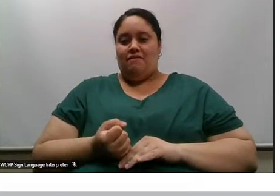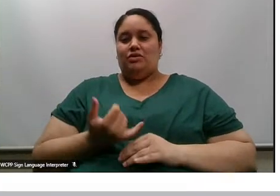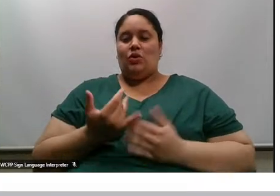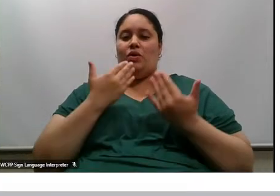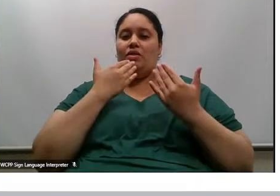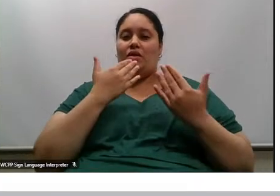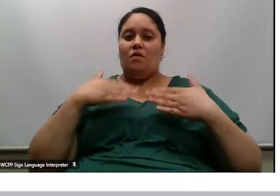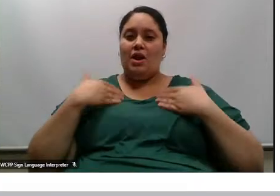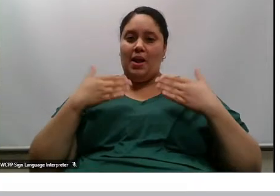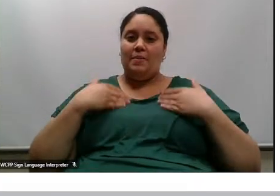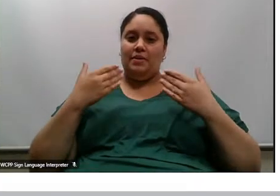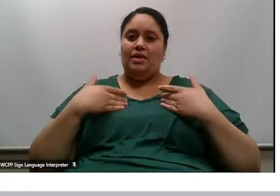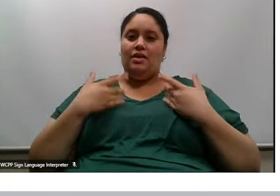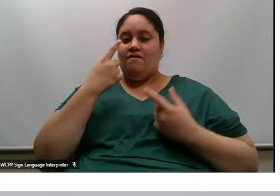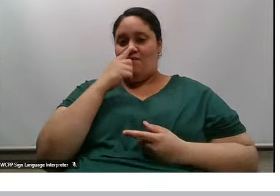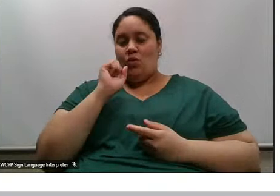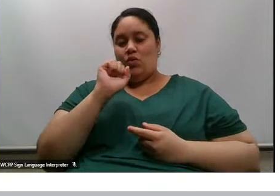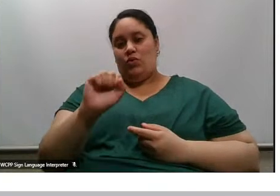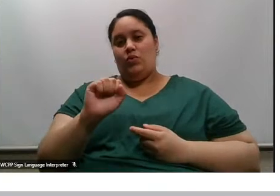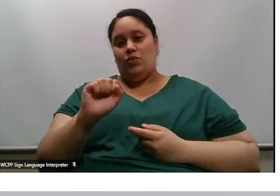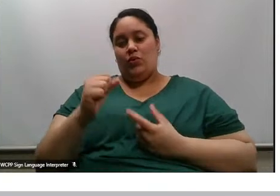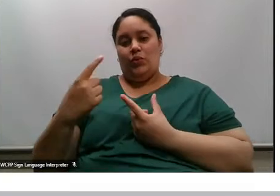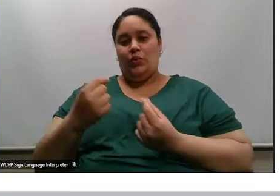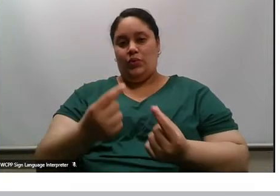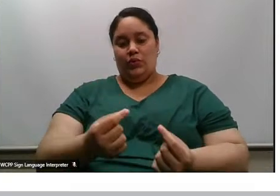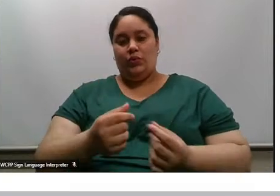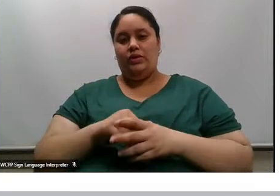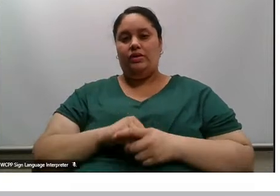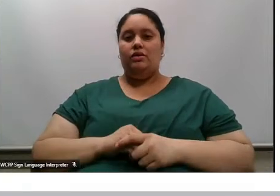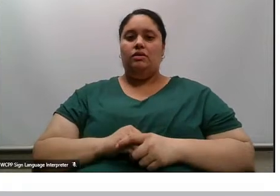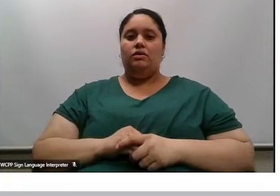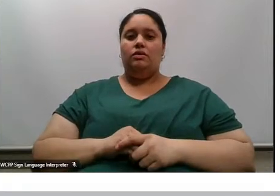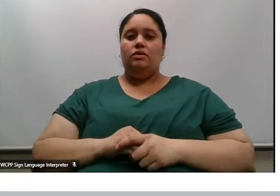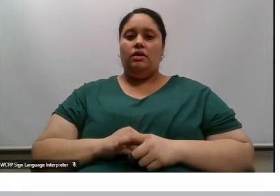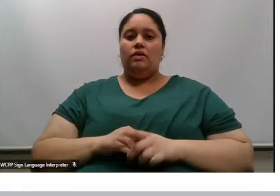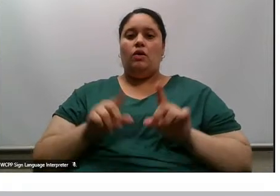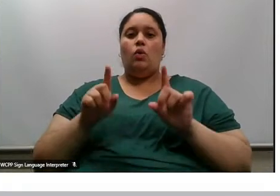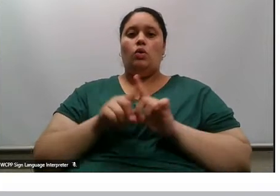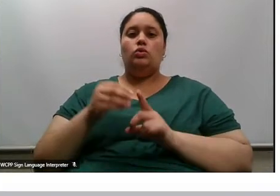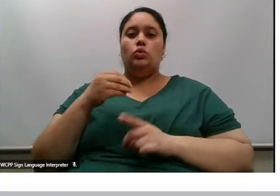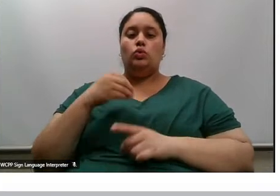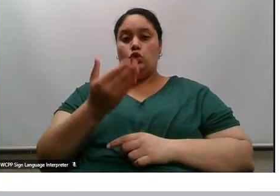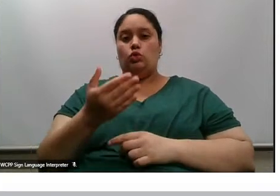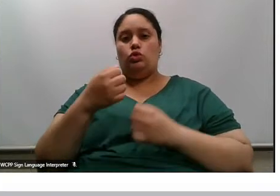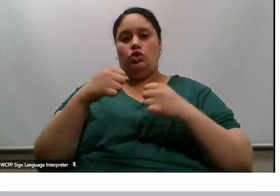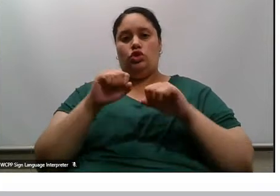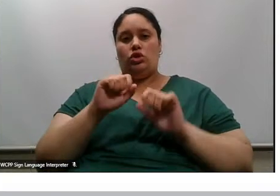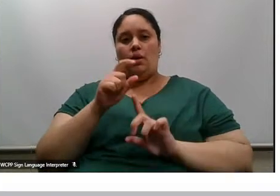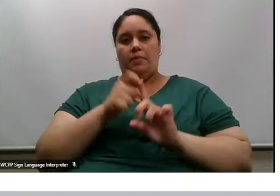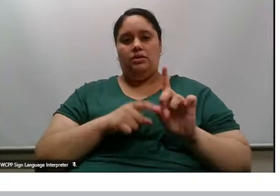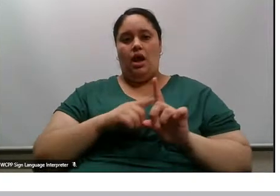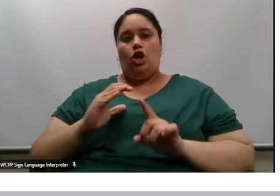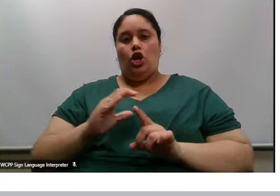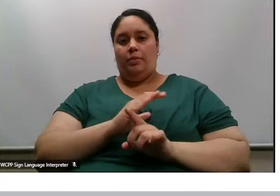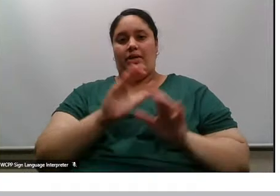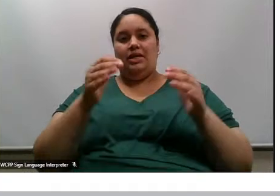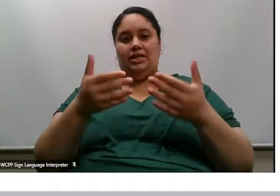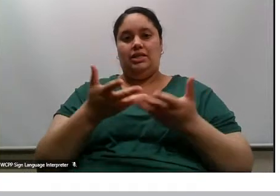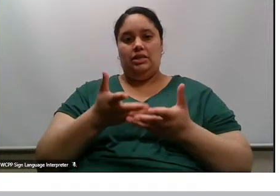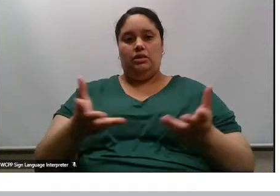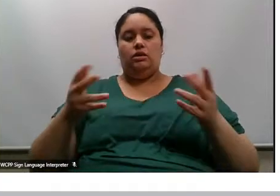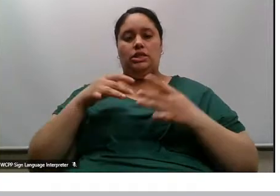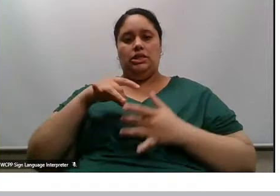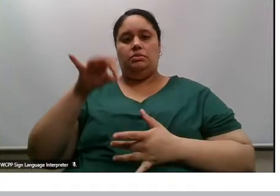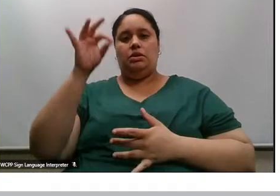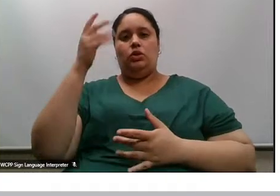grateful for that as well. But then also to you, Chairperson, and the committee, the spirit in which